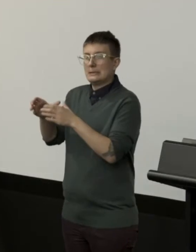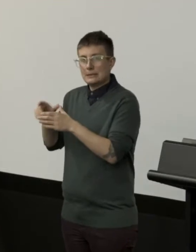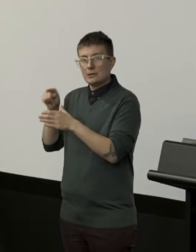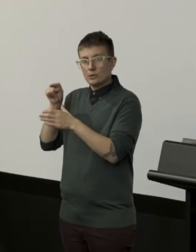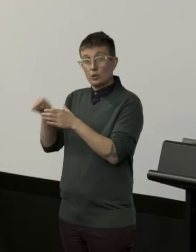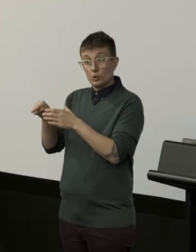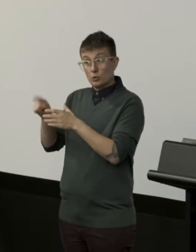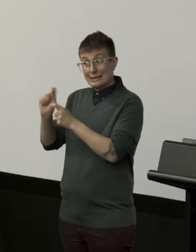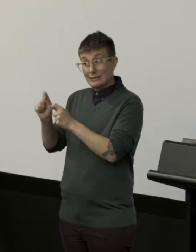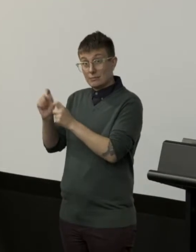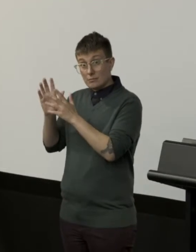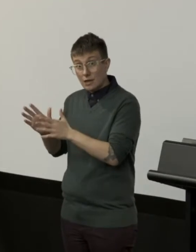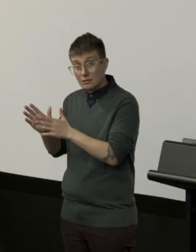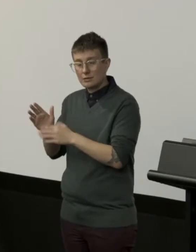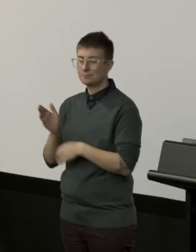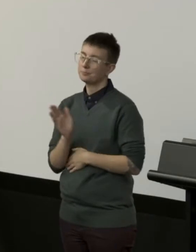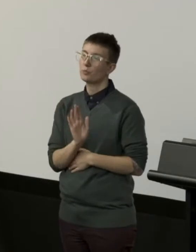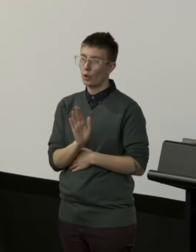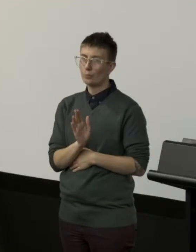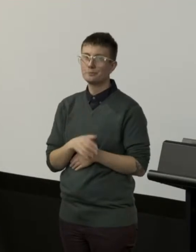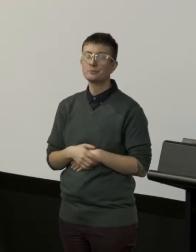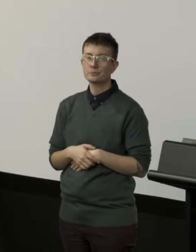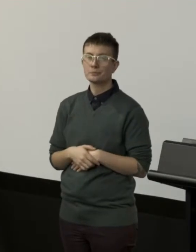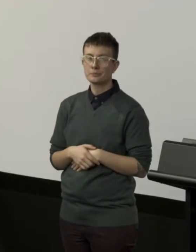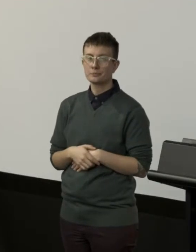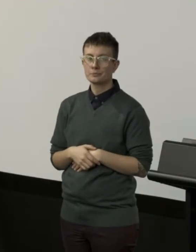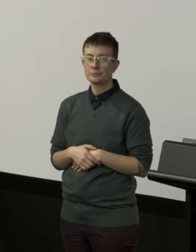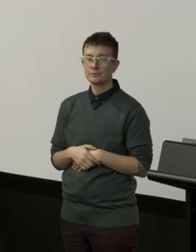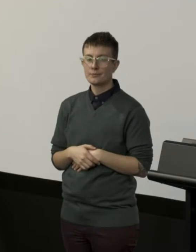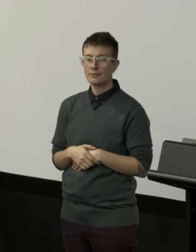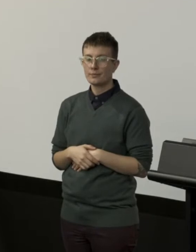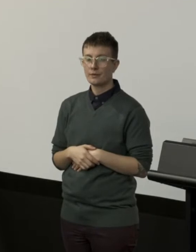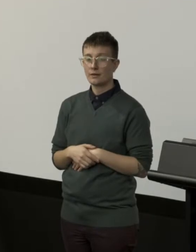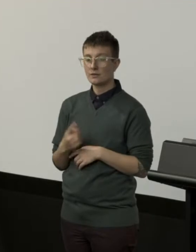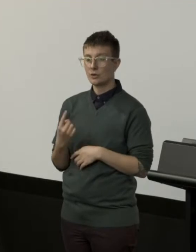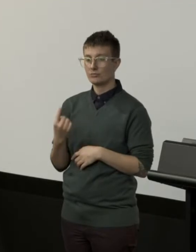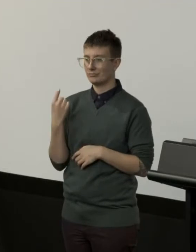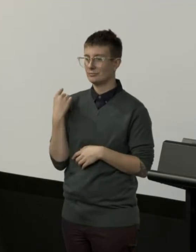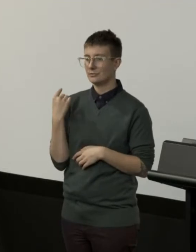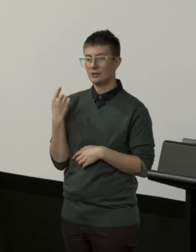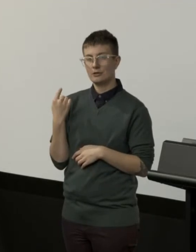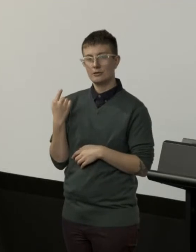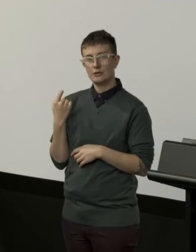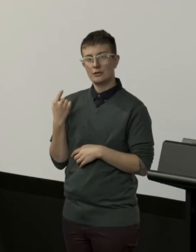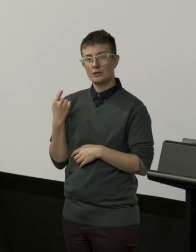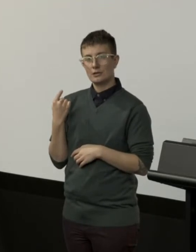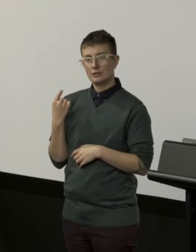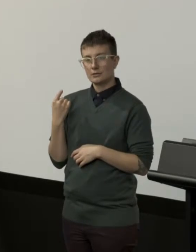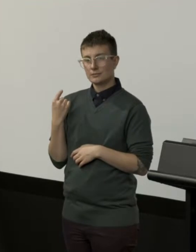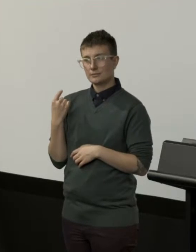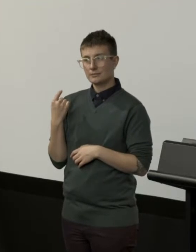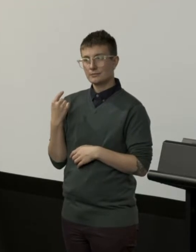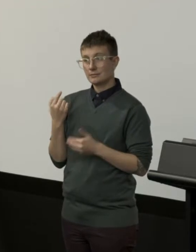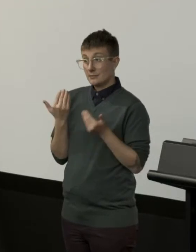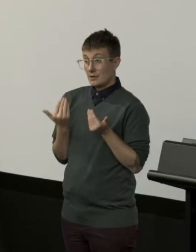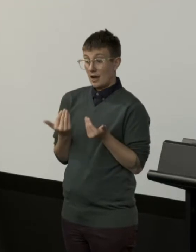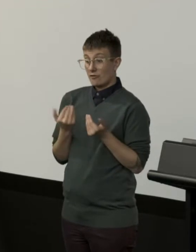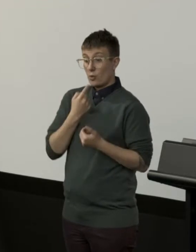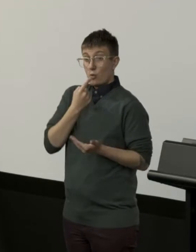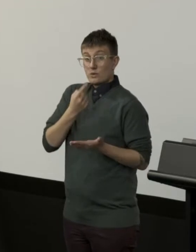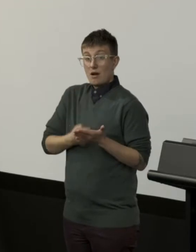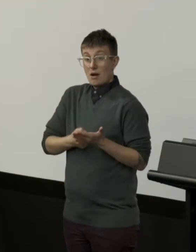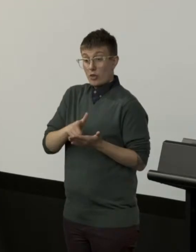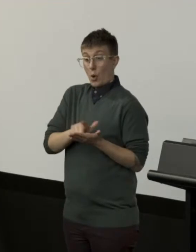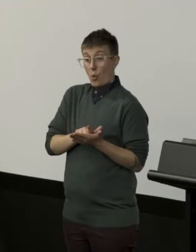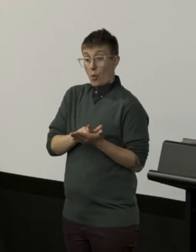very nice description of that on the radio just an hour or so ago by Professor Geddes from Otako. Under the current order that's